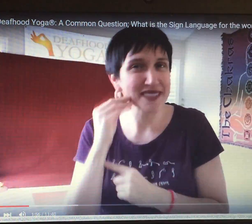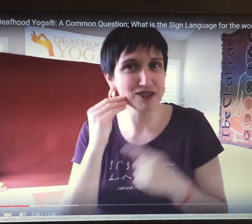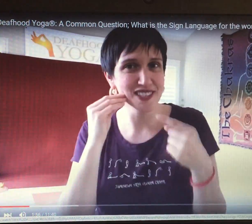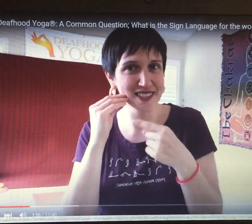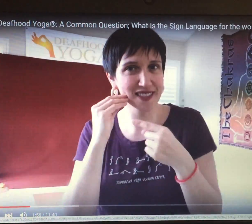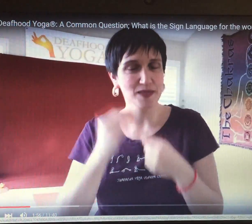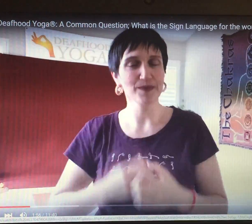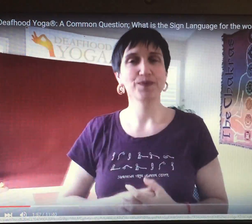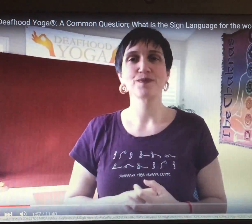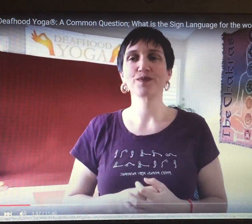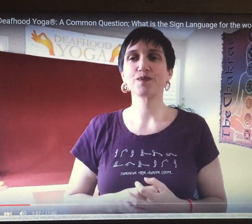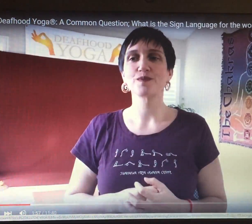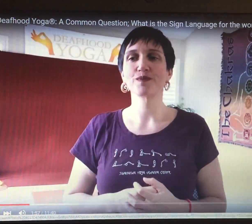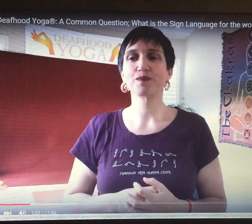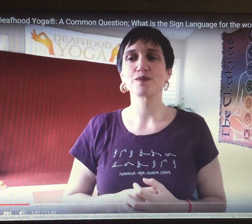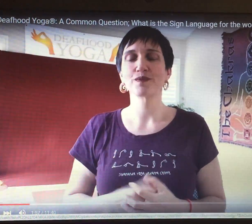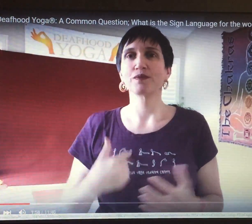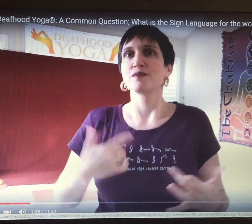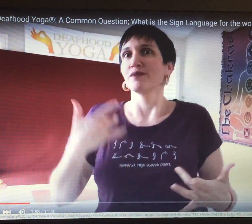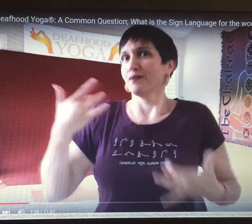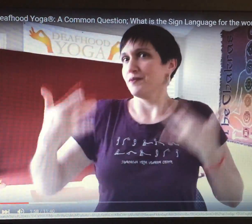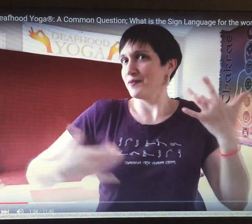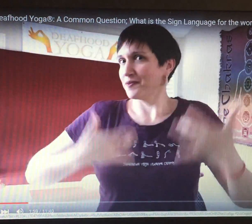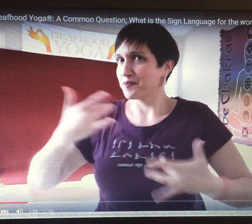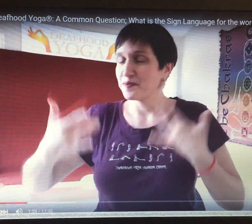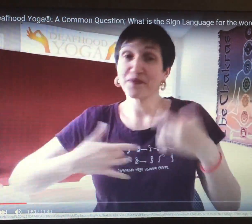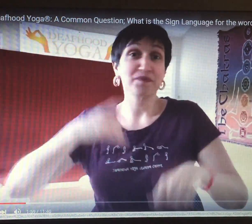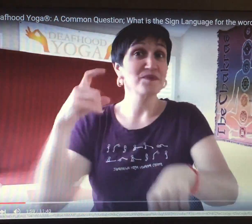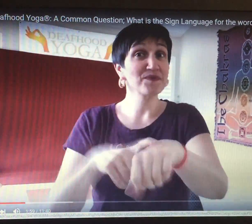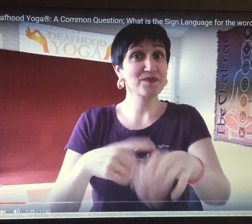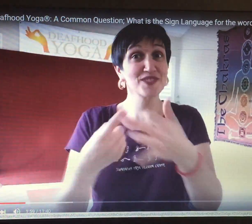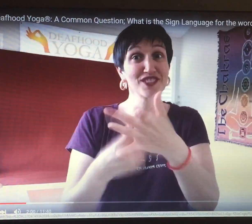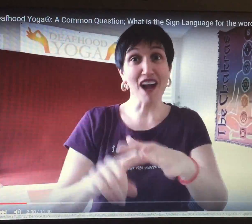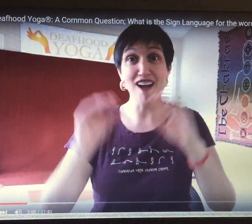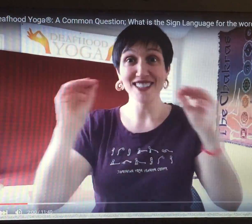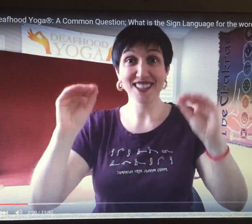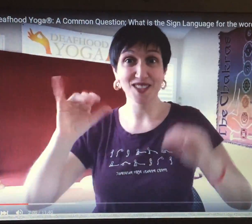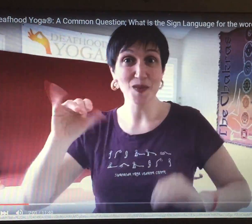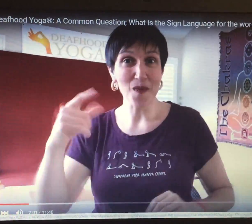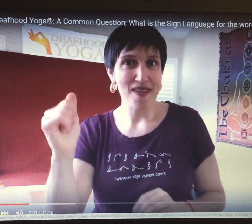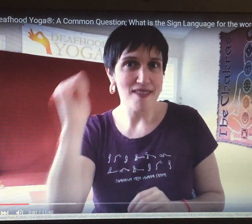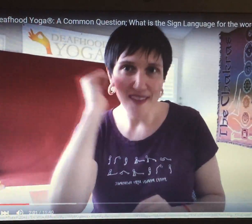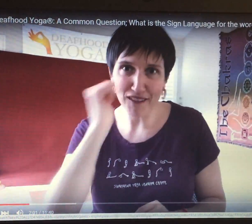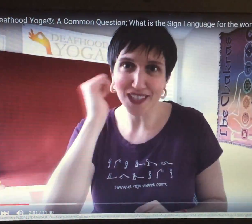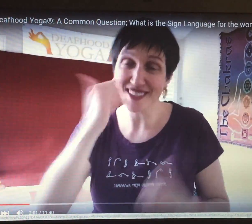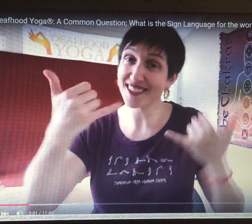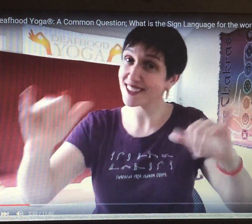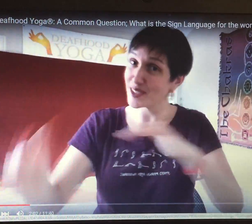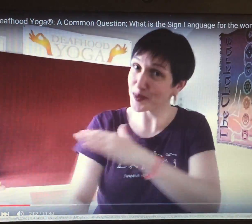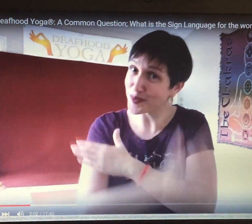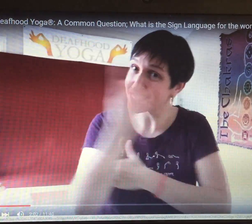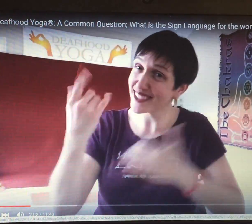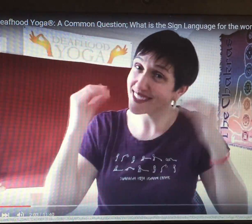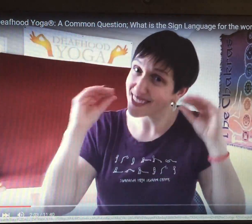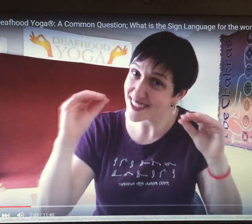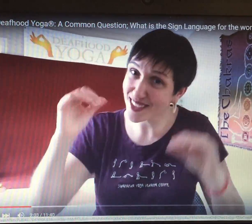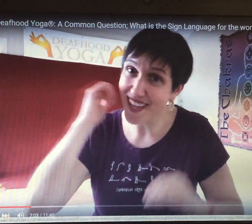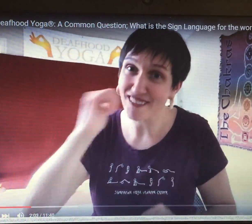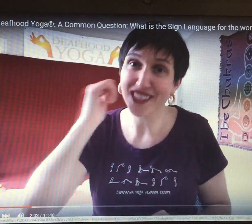interpretation, everything, and also the experience. So I was getting pretty excited, time to start teaching yoga every day, still teach